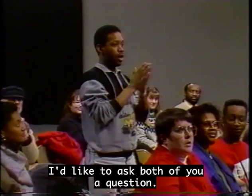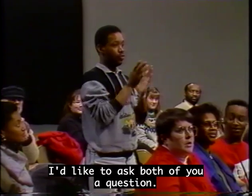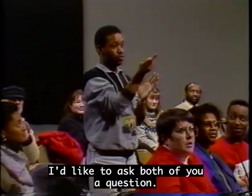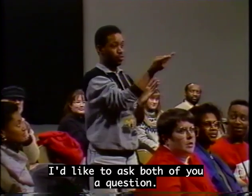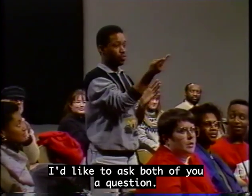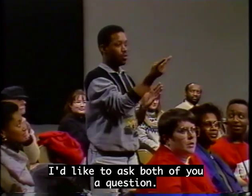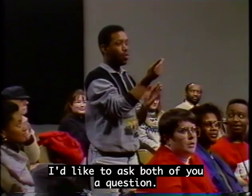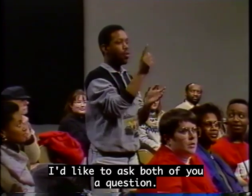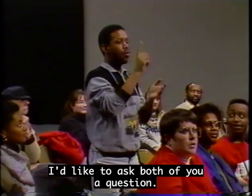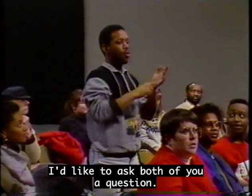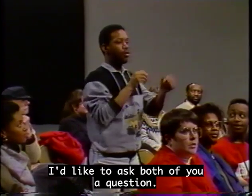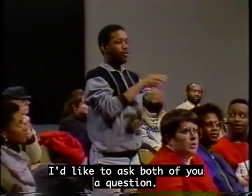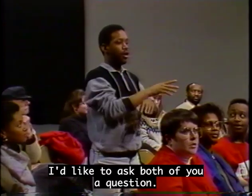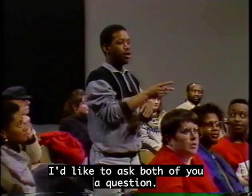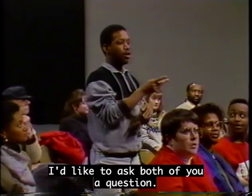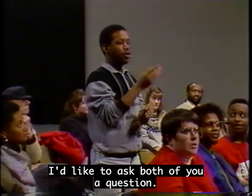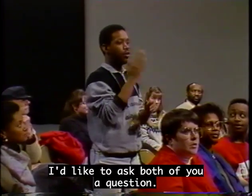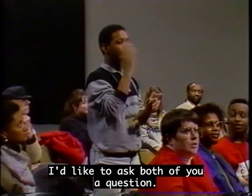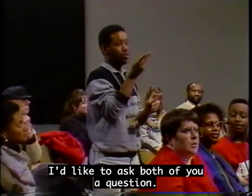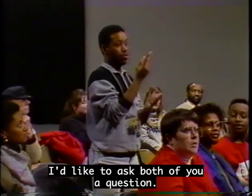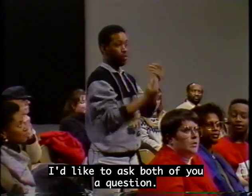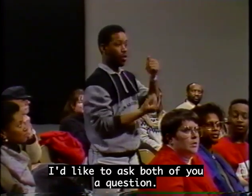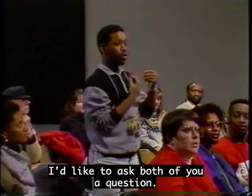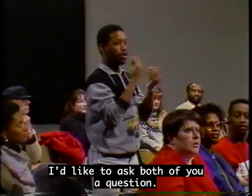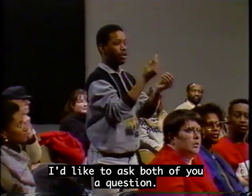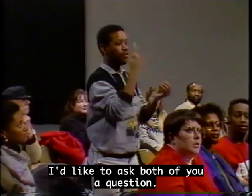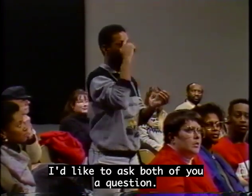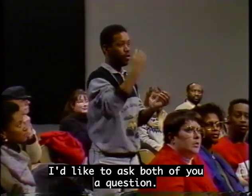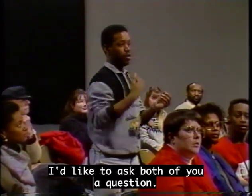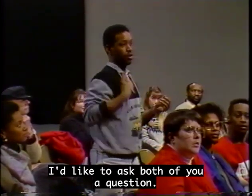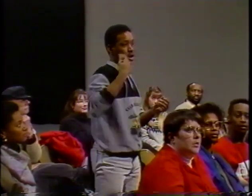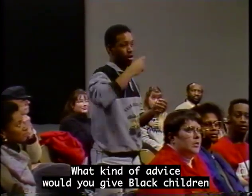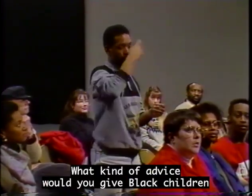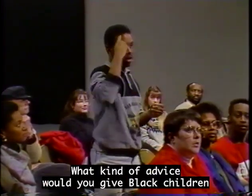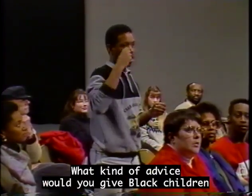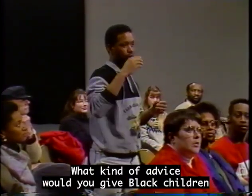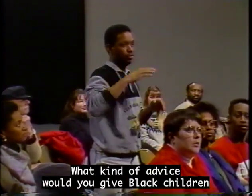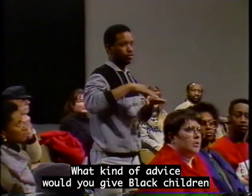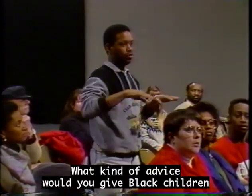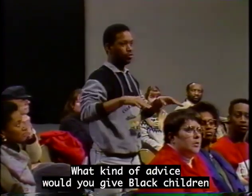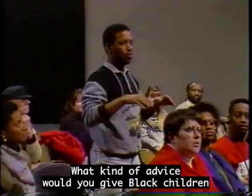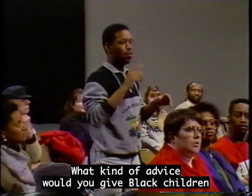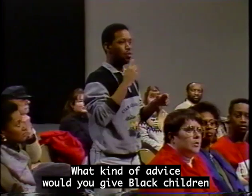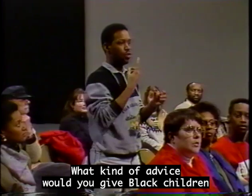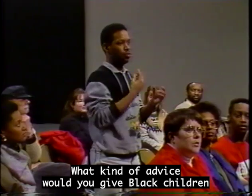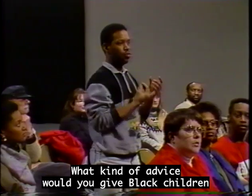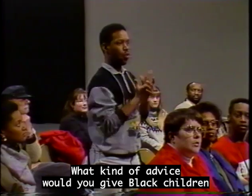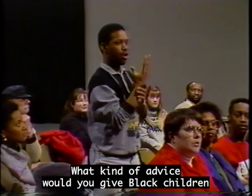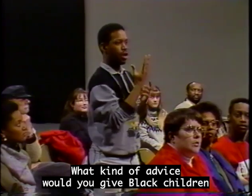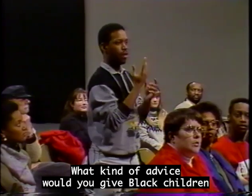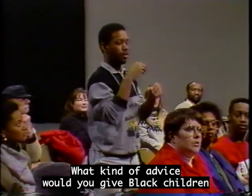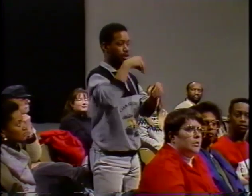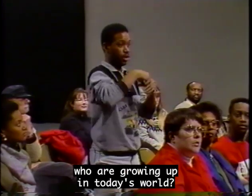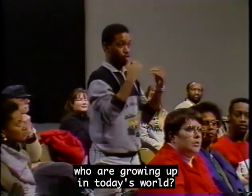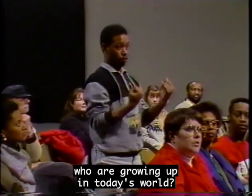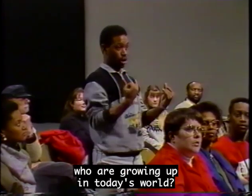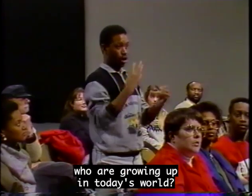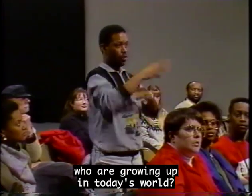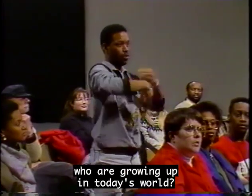I'd like to ask both of you a question. What kind of advice would you give black children who are growing up